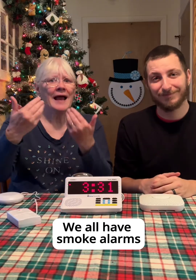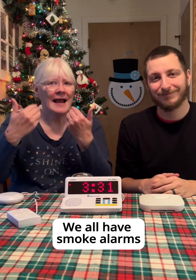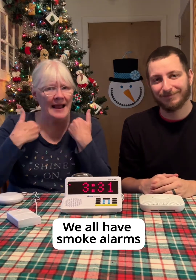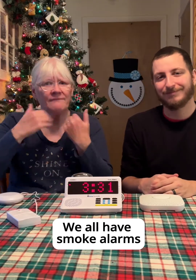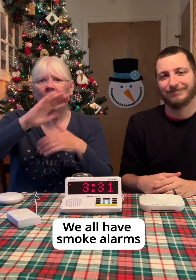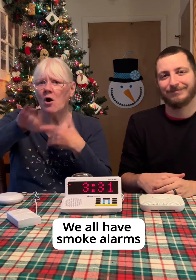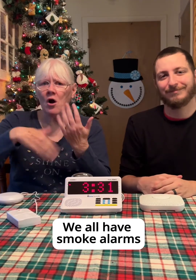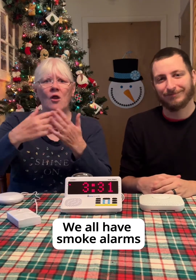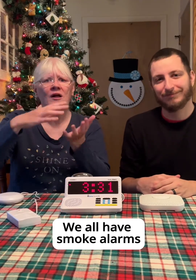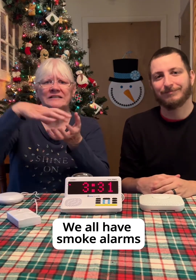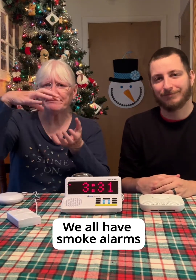Yeah.